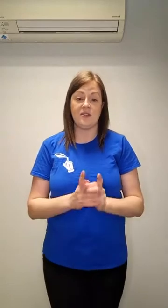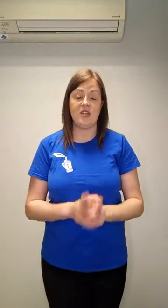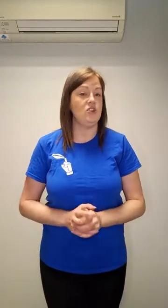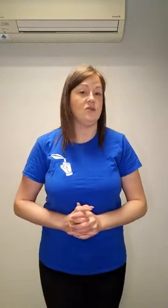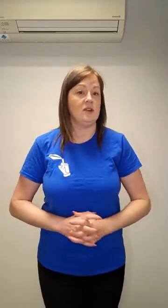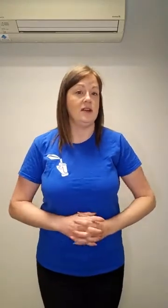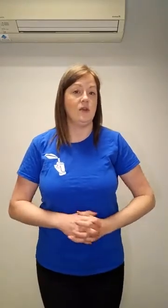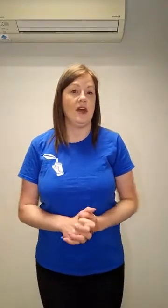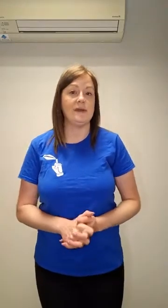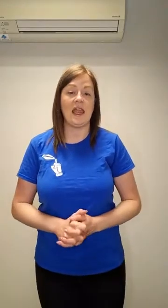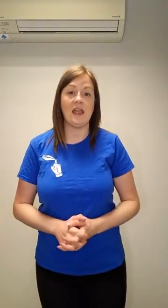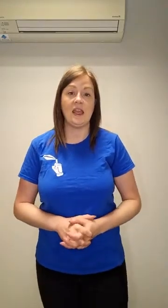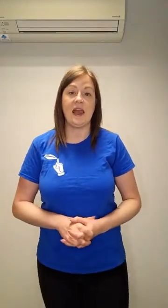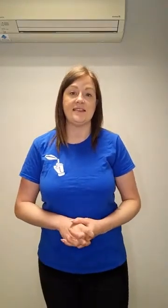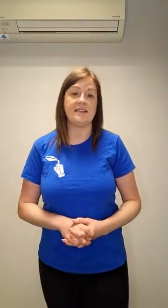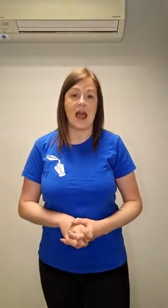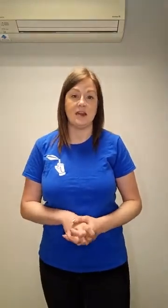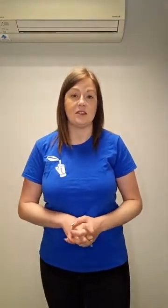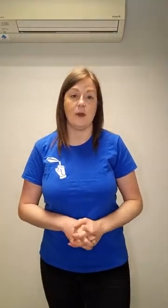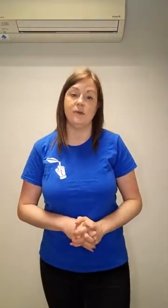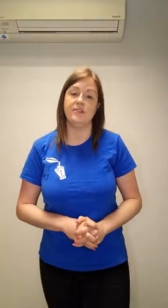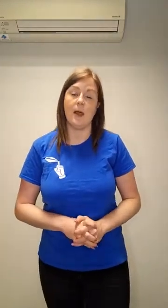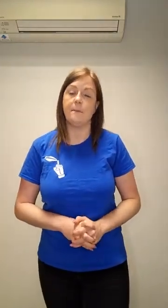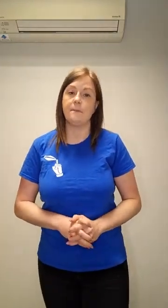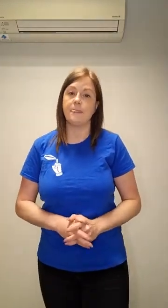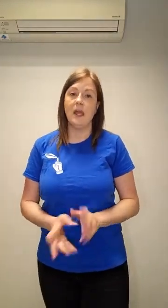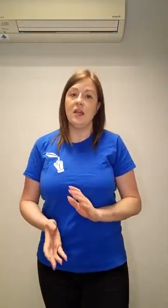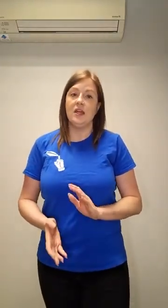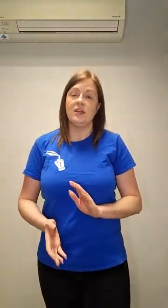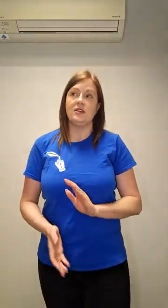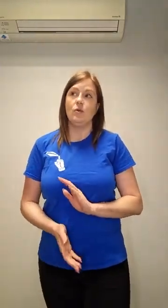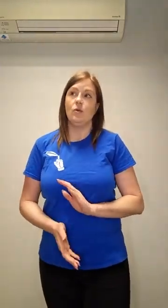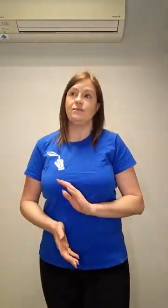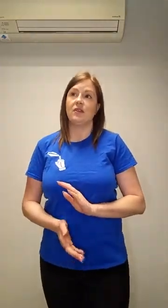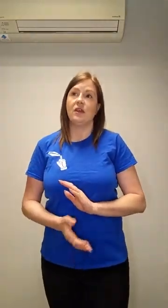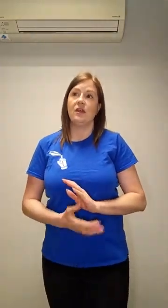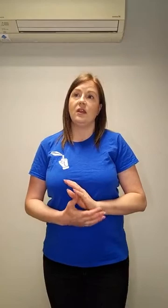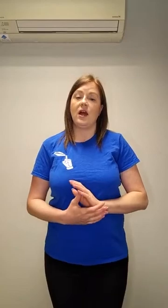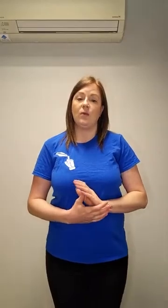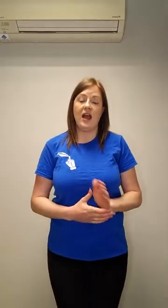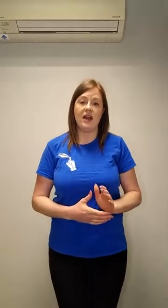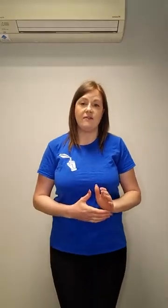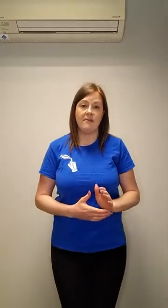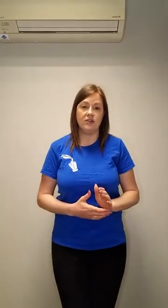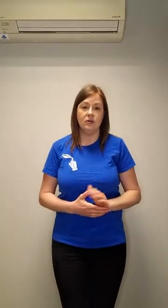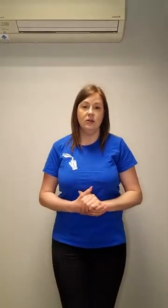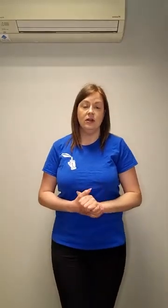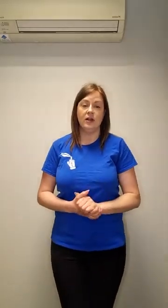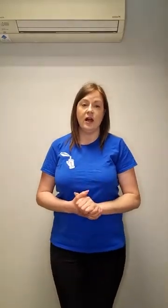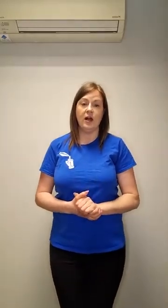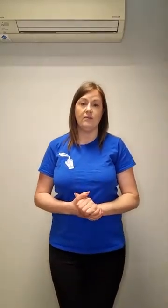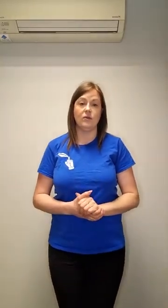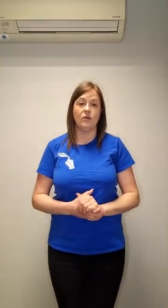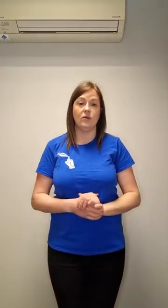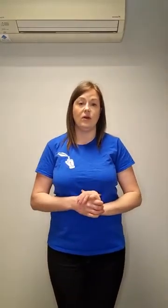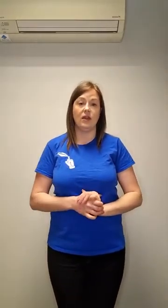to teach you the signs on our Taking a Stand poster. So we have a manual for